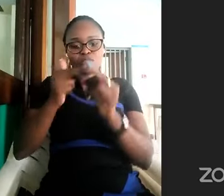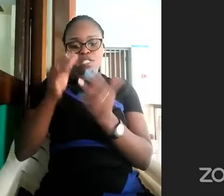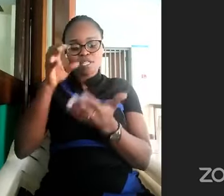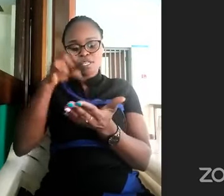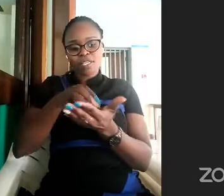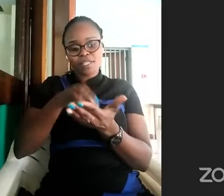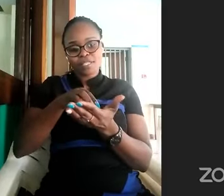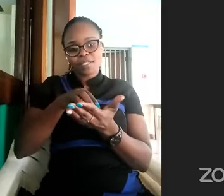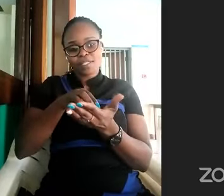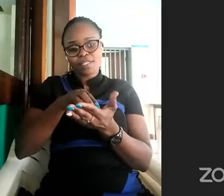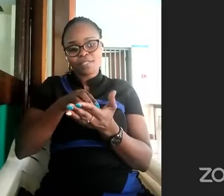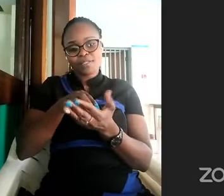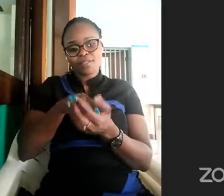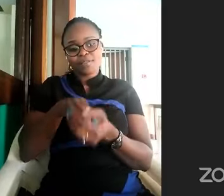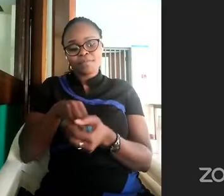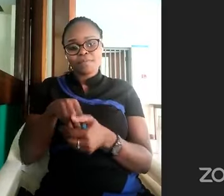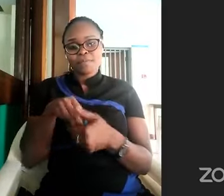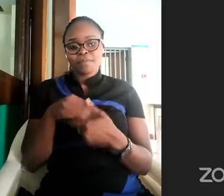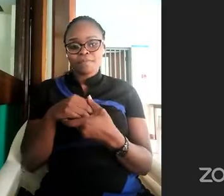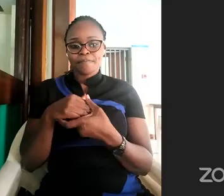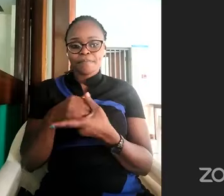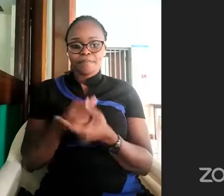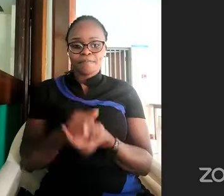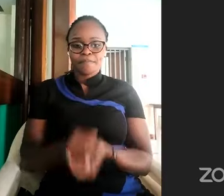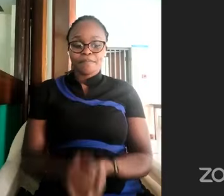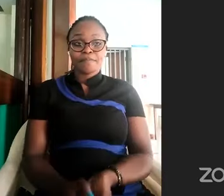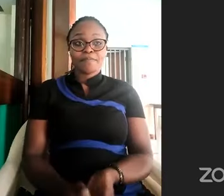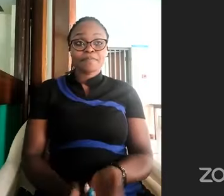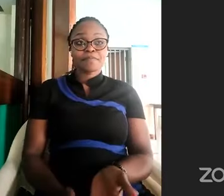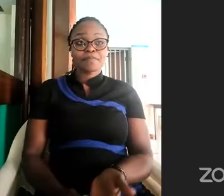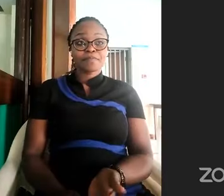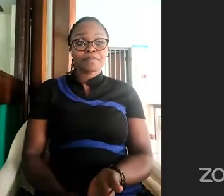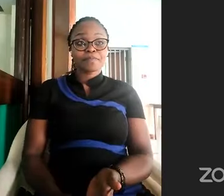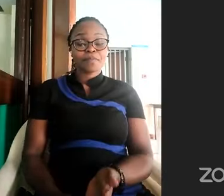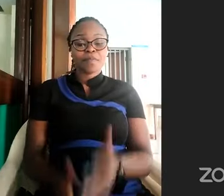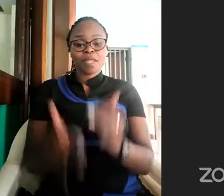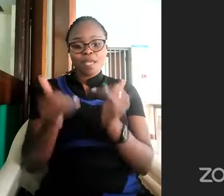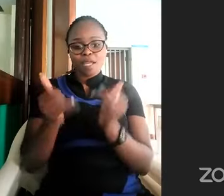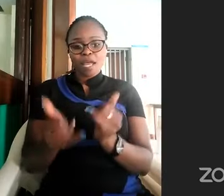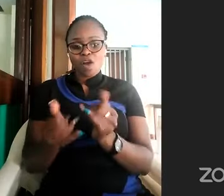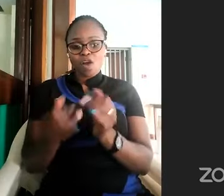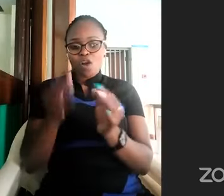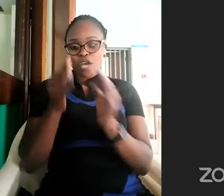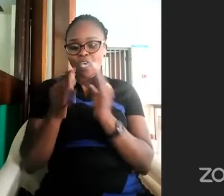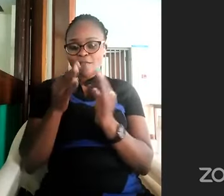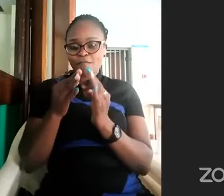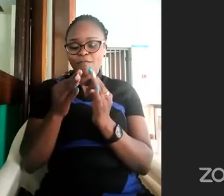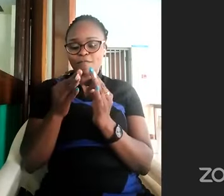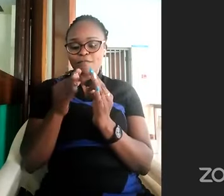Yeah, maybe Madam Florence, if you can hear me, kindly go ahead. Thank